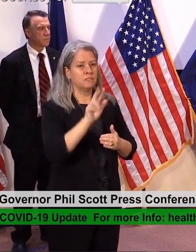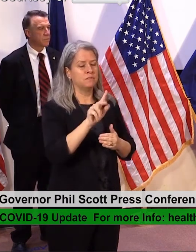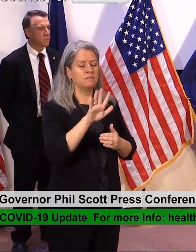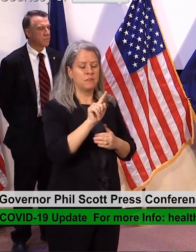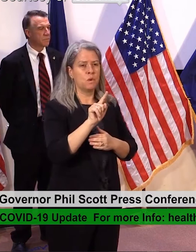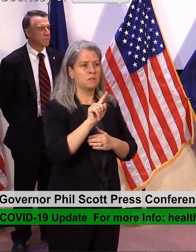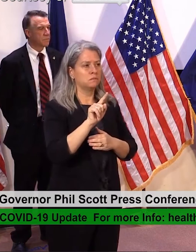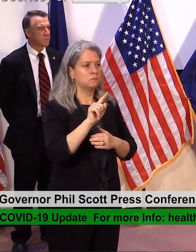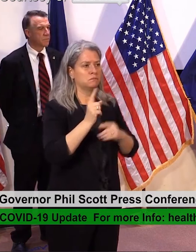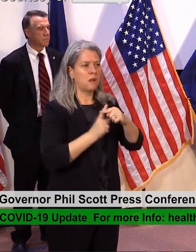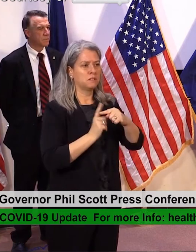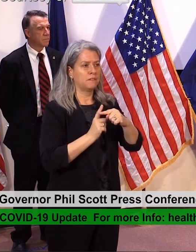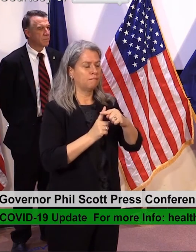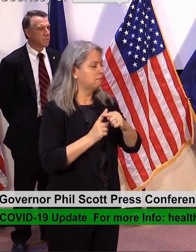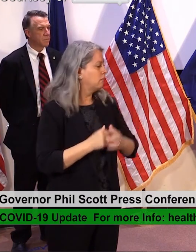out of